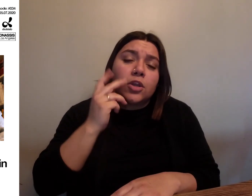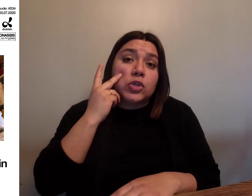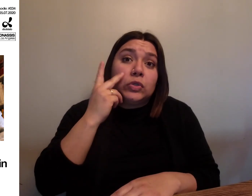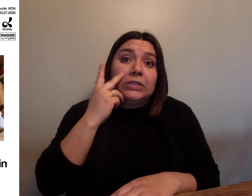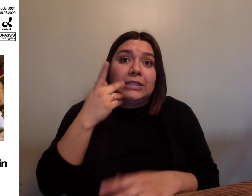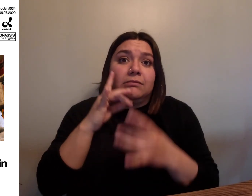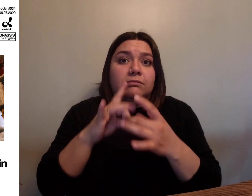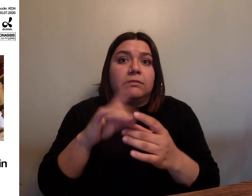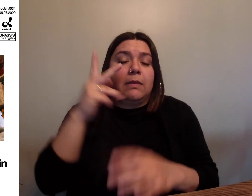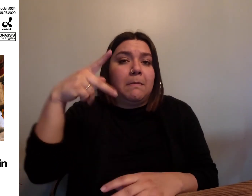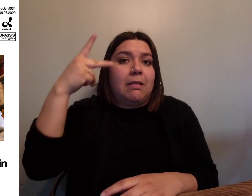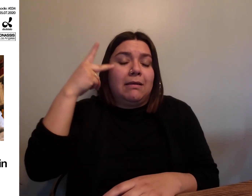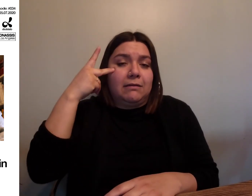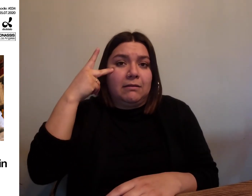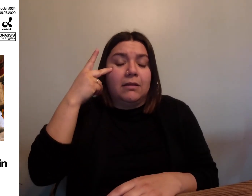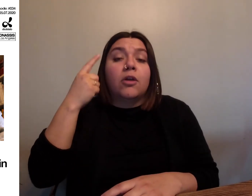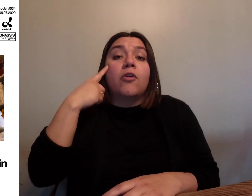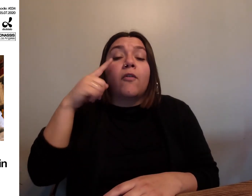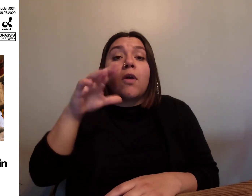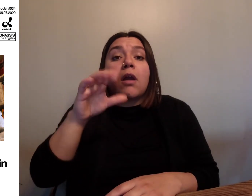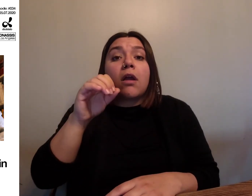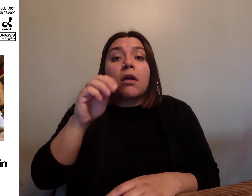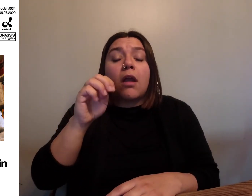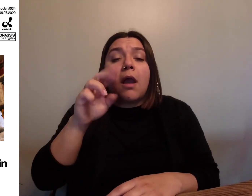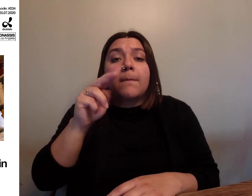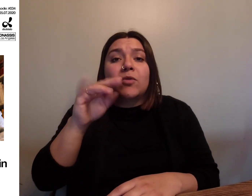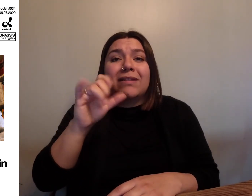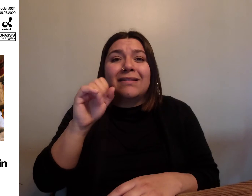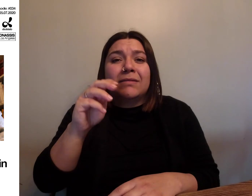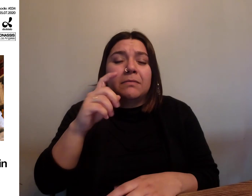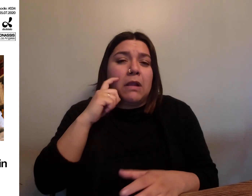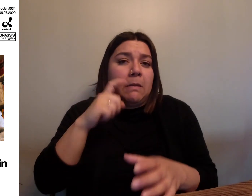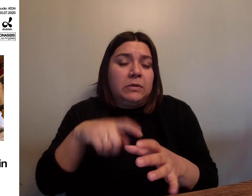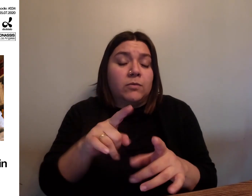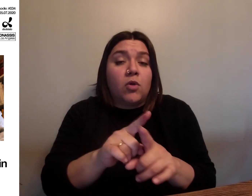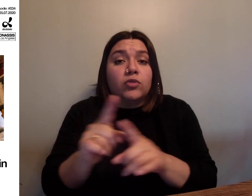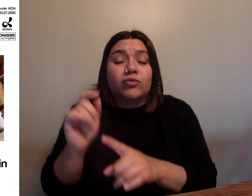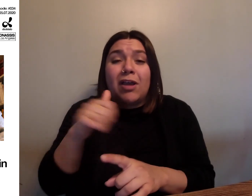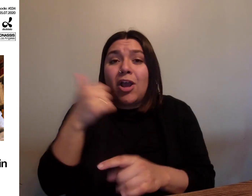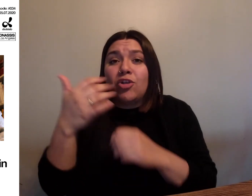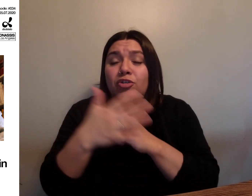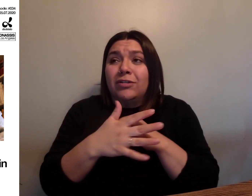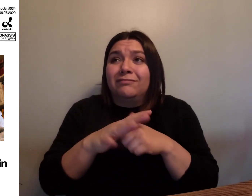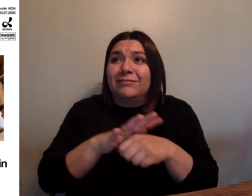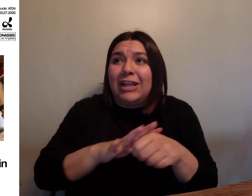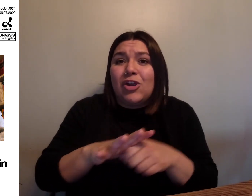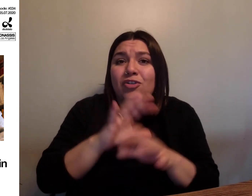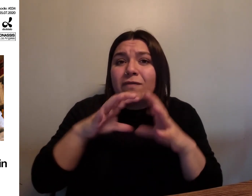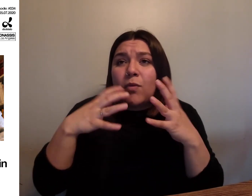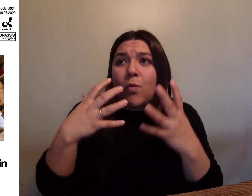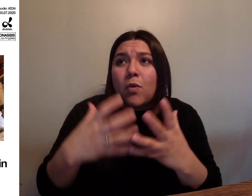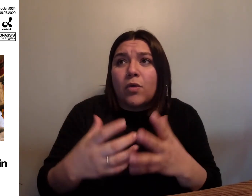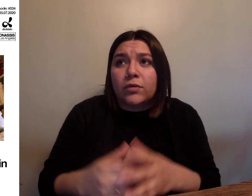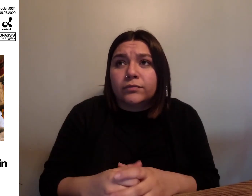political regimes, whether it's under communism or other areas of the